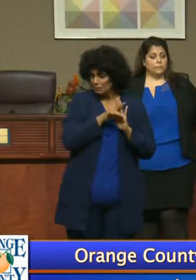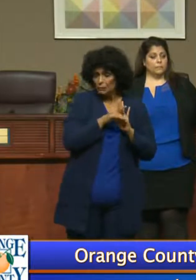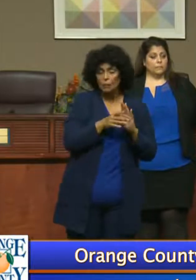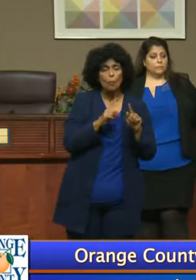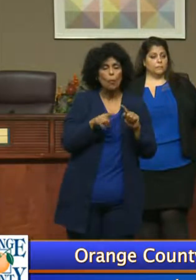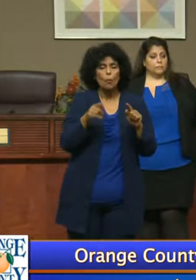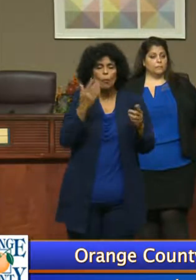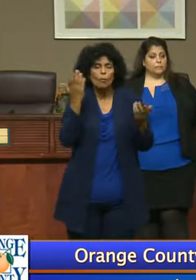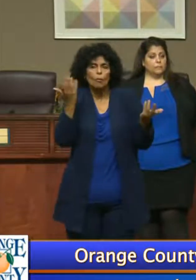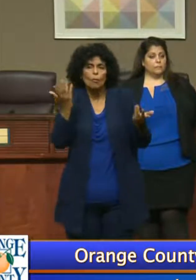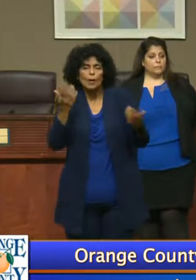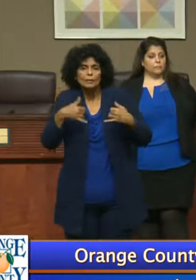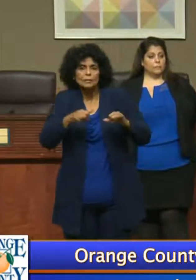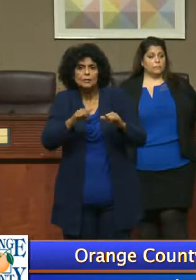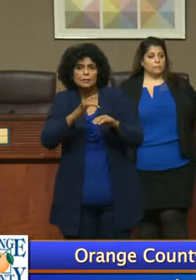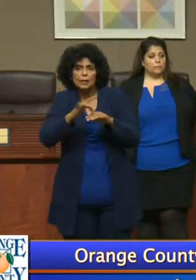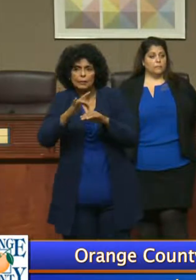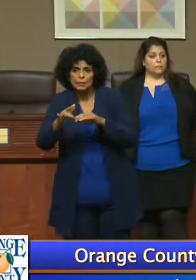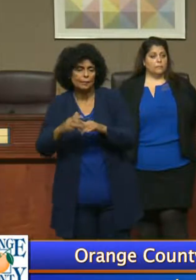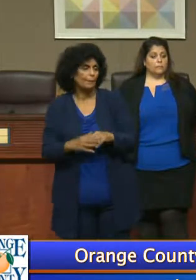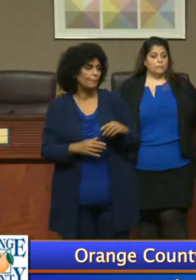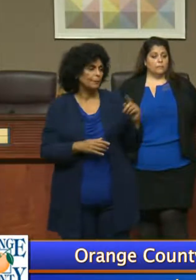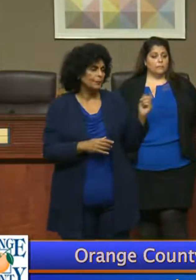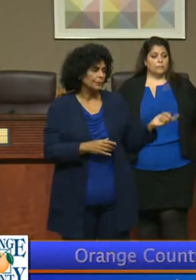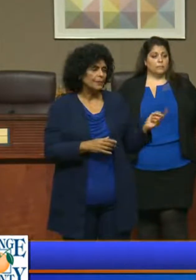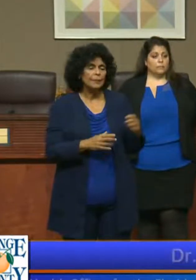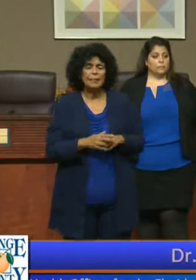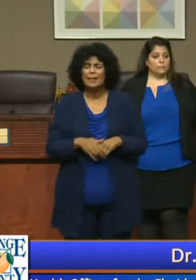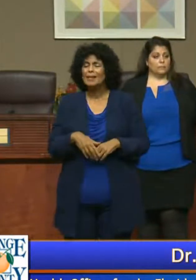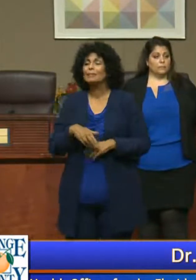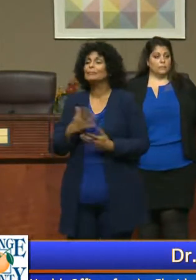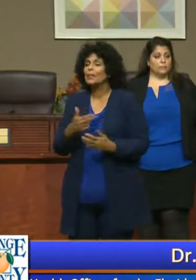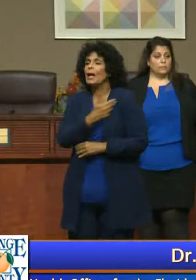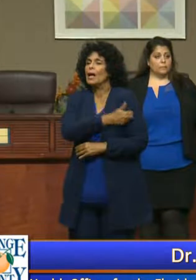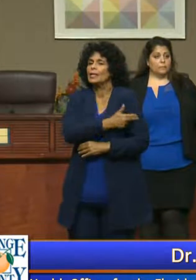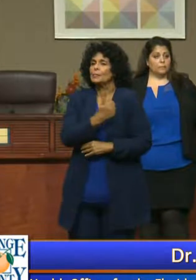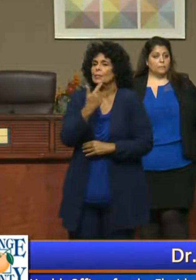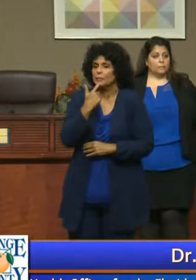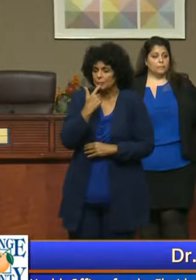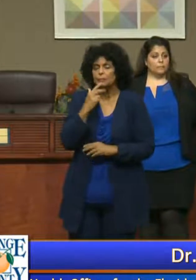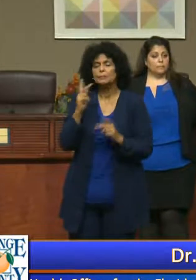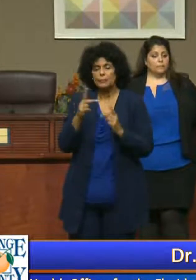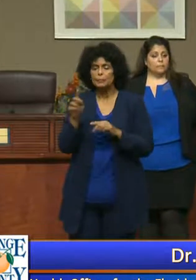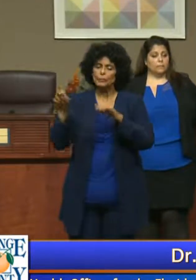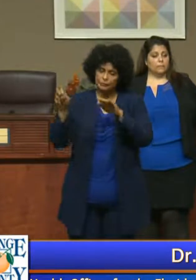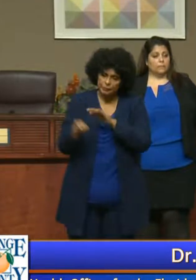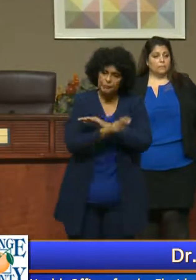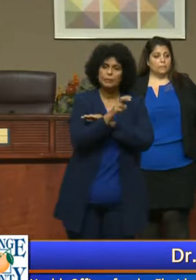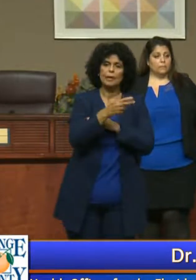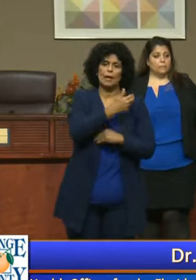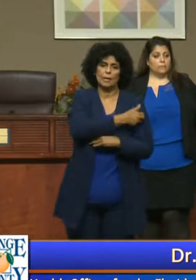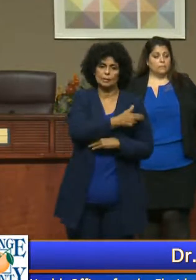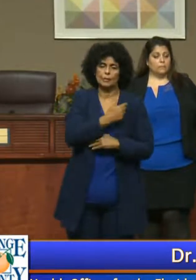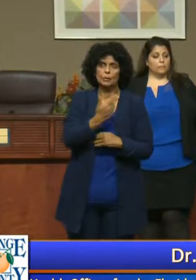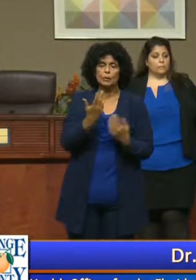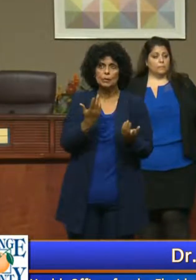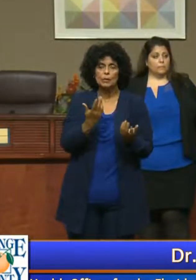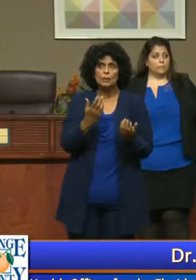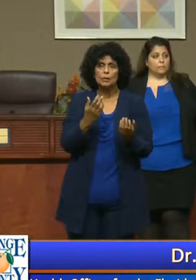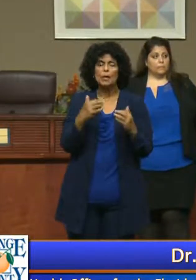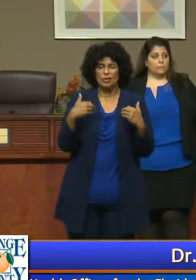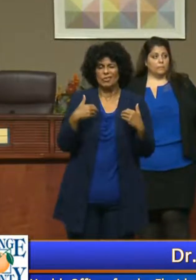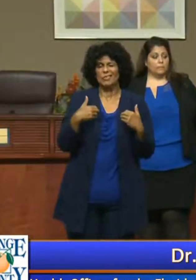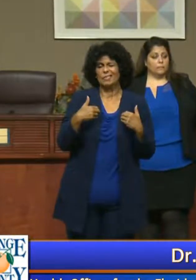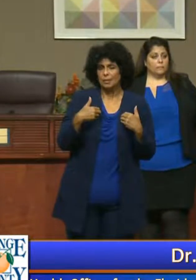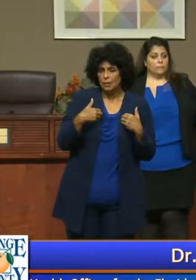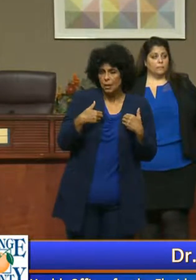So the hospitals are reporting that people that are getting hospitalized are younger. But not younger in the sense of 20s, although